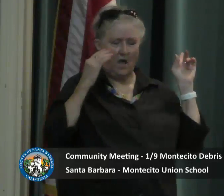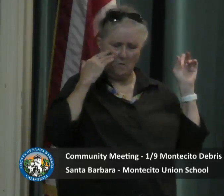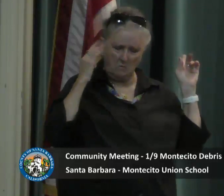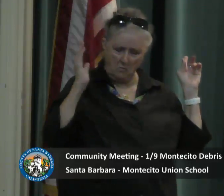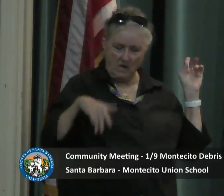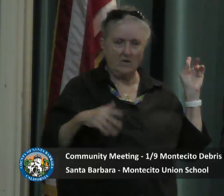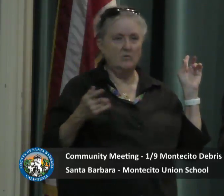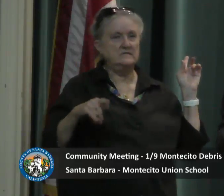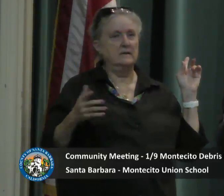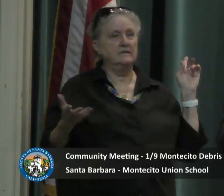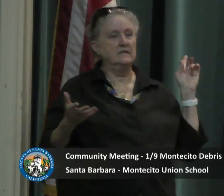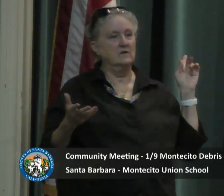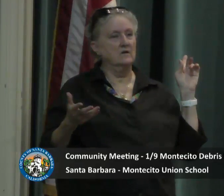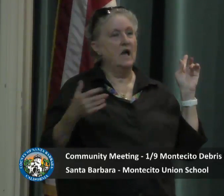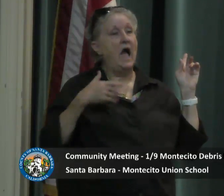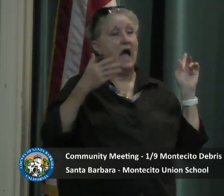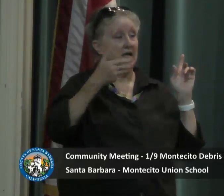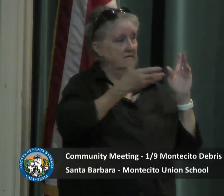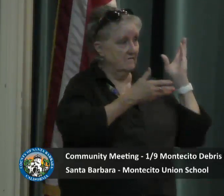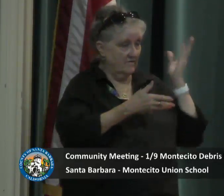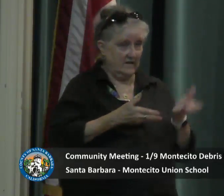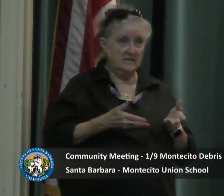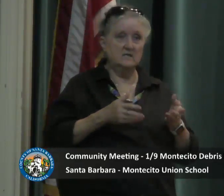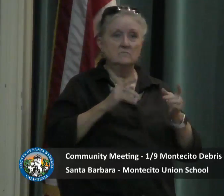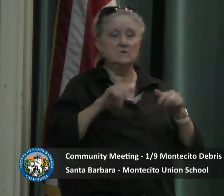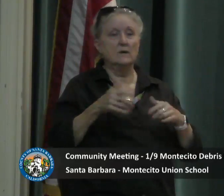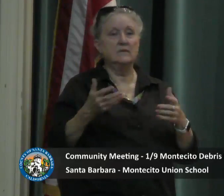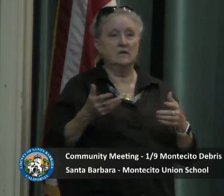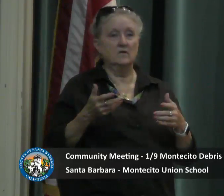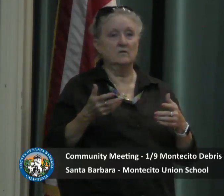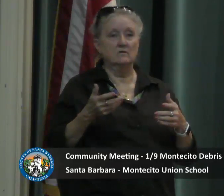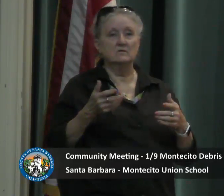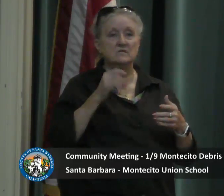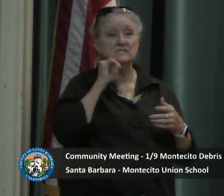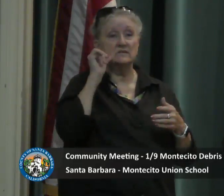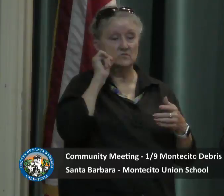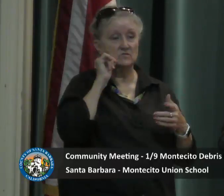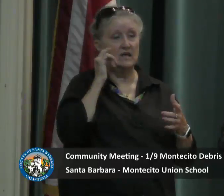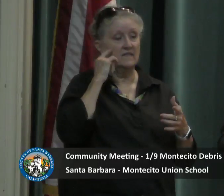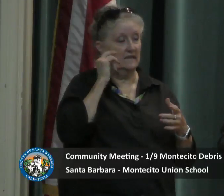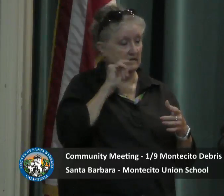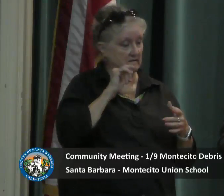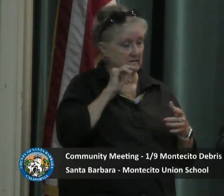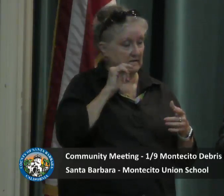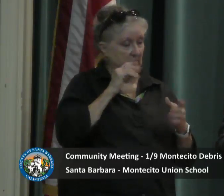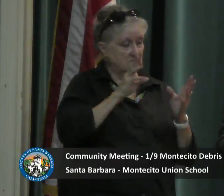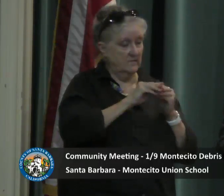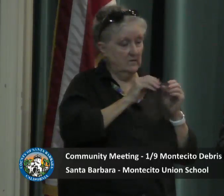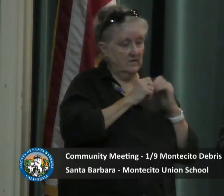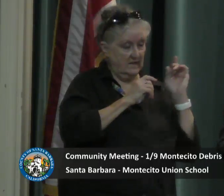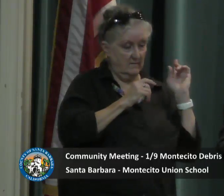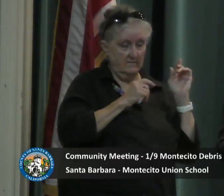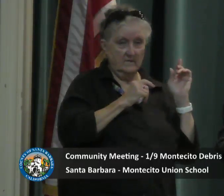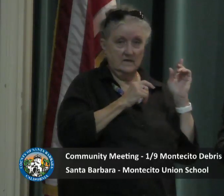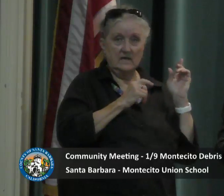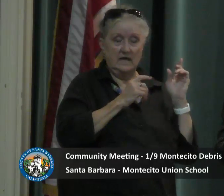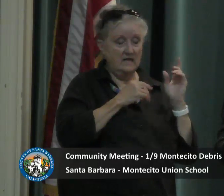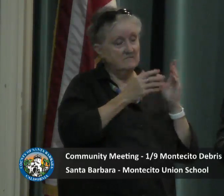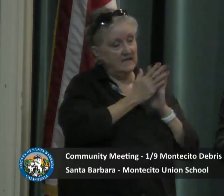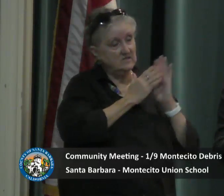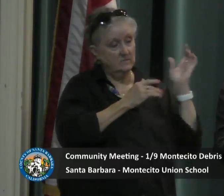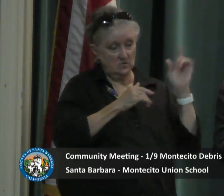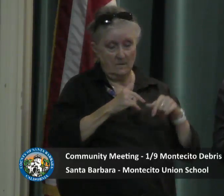what's happening here. I invited him to come down just yesterday. I think I was at a meeting with him, asked him to come down